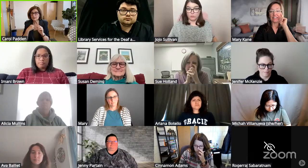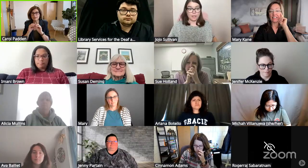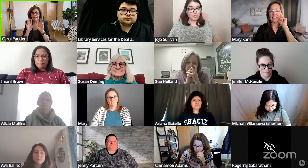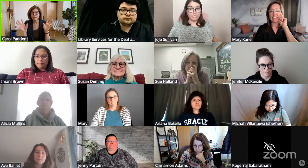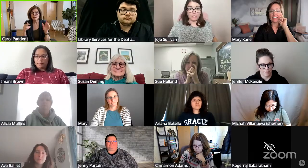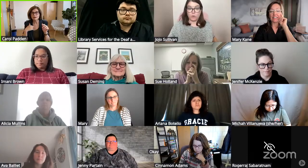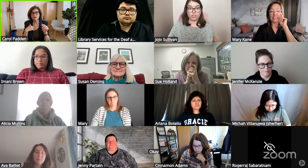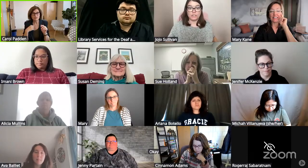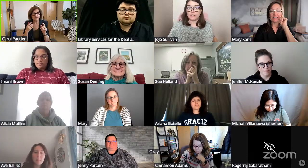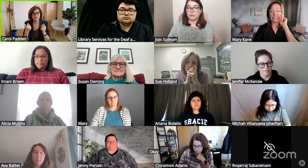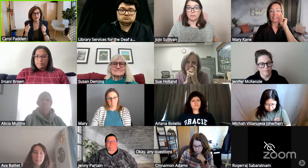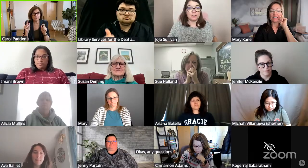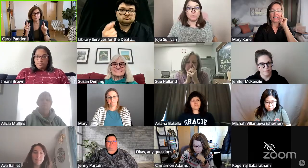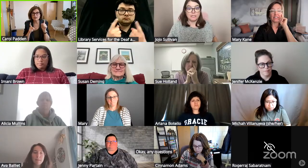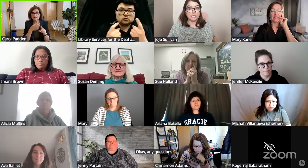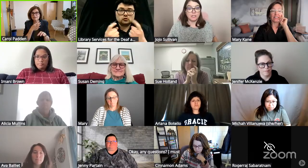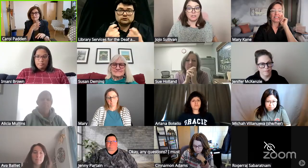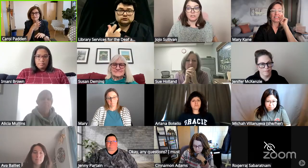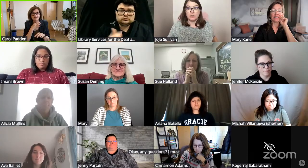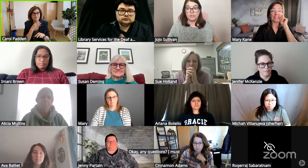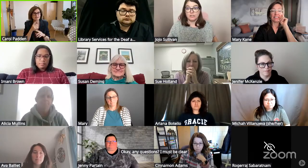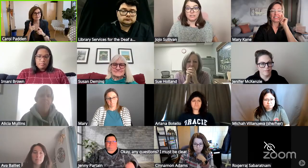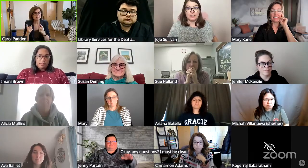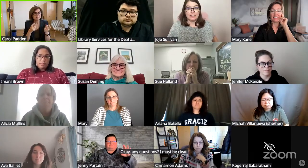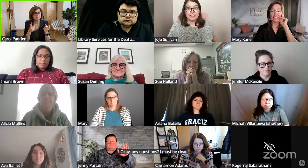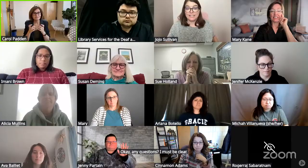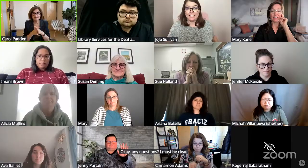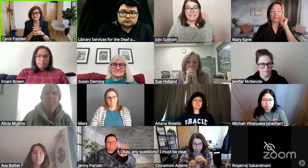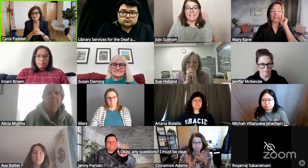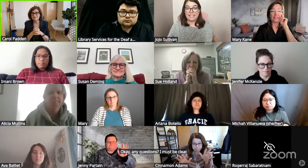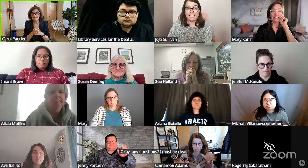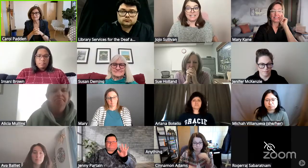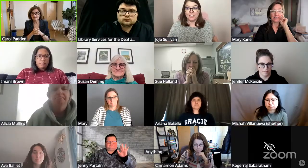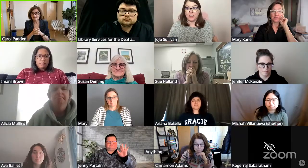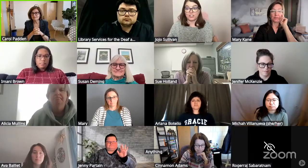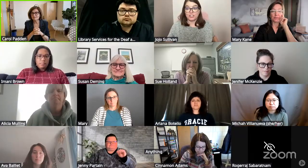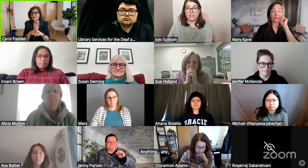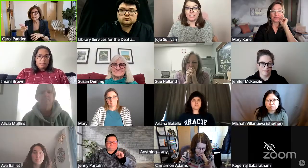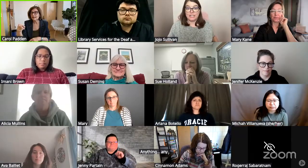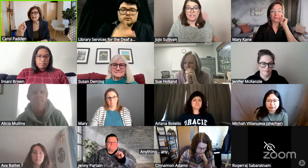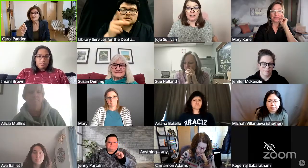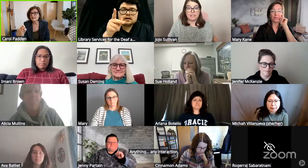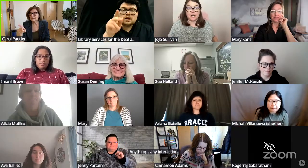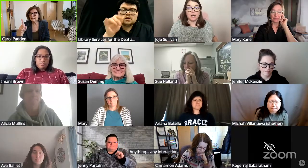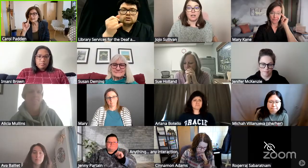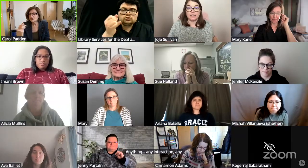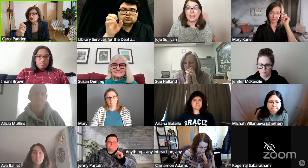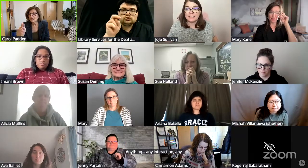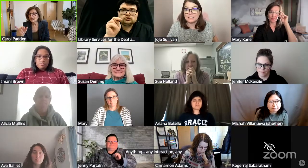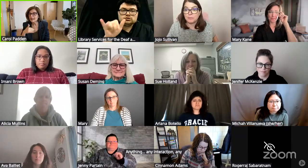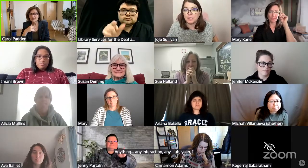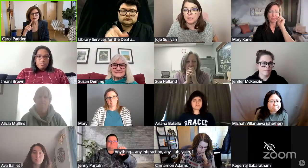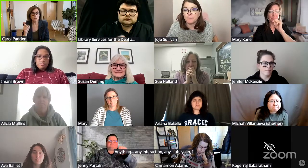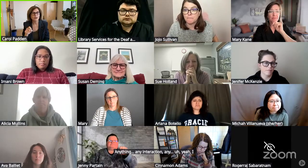Okay, any questions? I must be clear. Anything, any interaction, yeah, I see somebody.